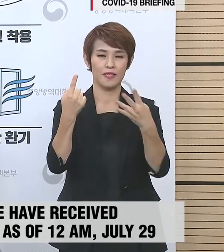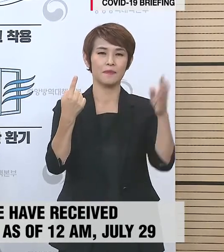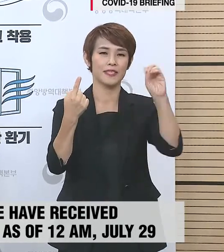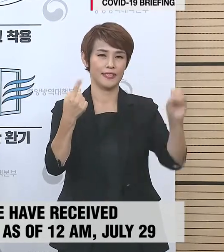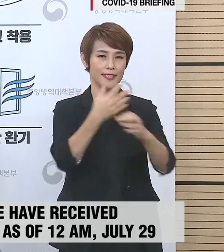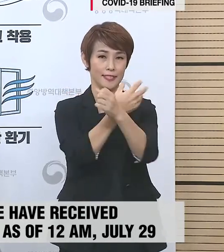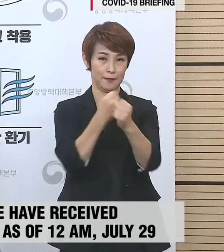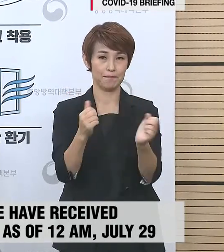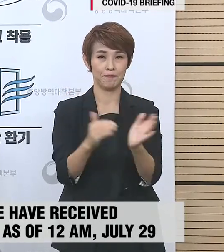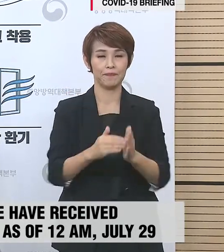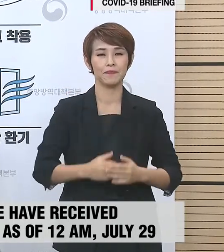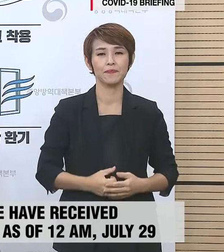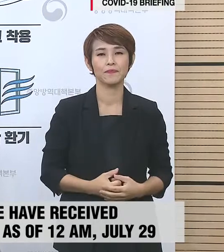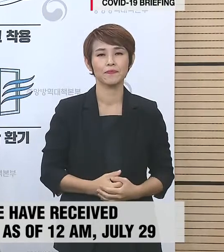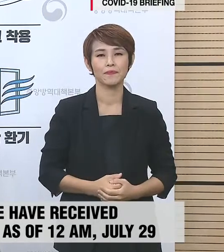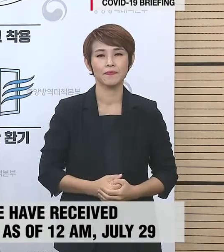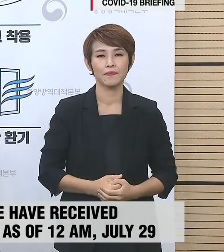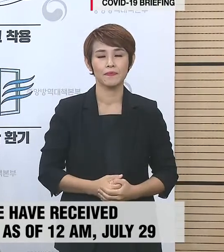about